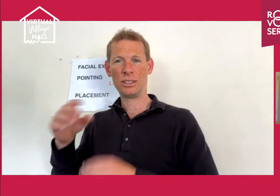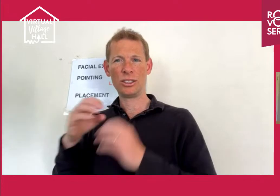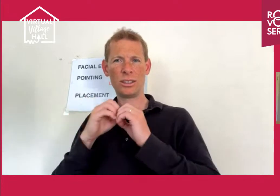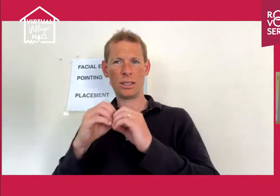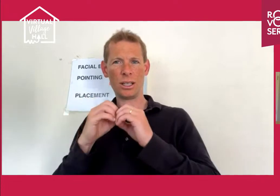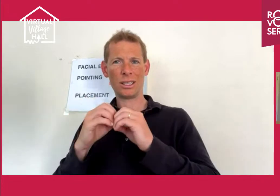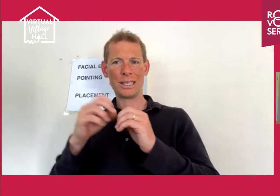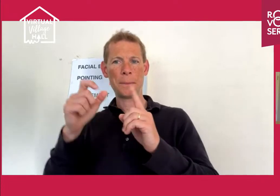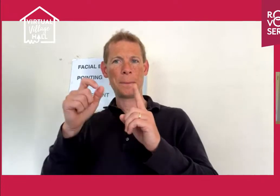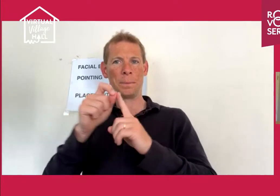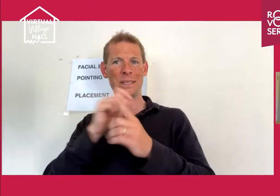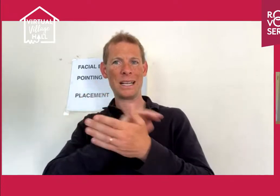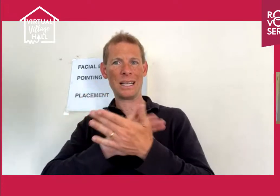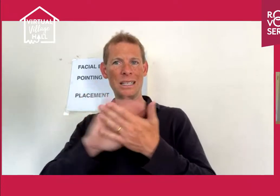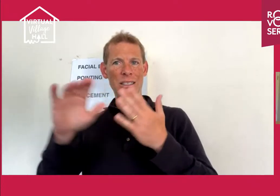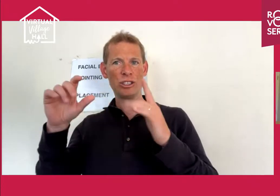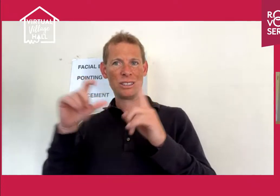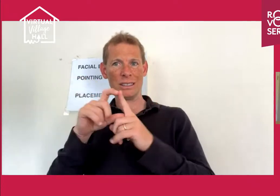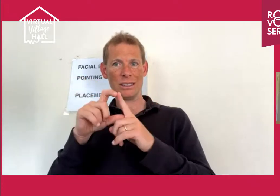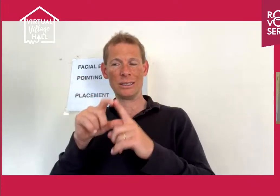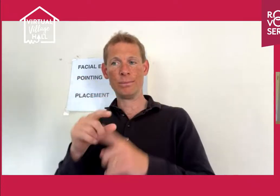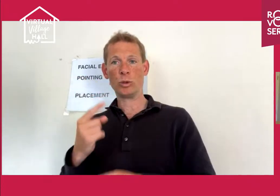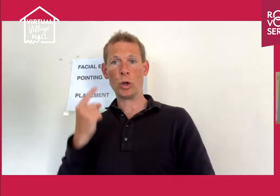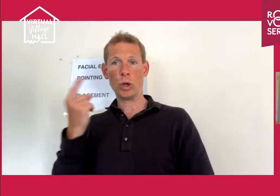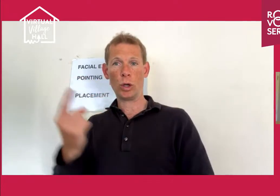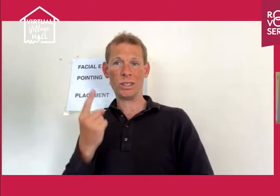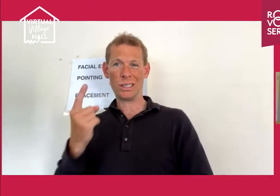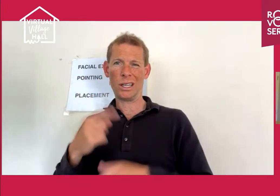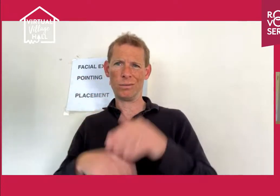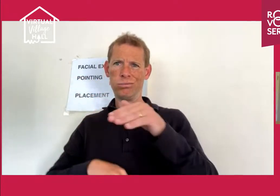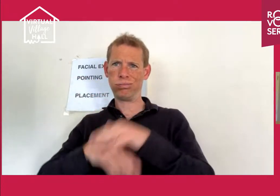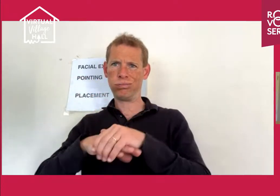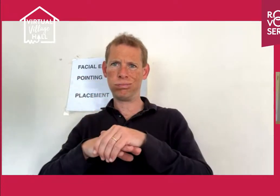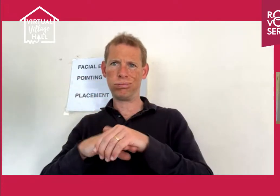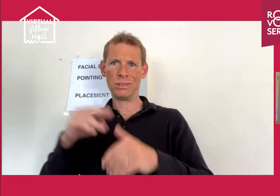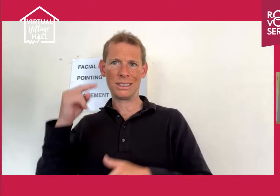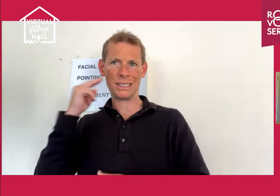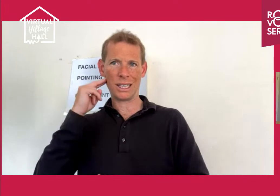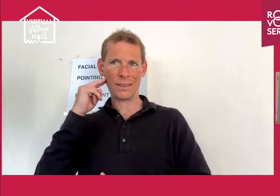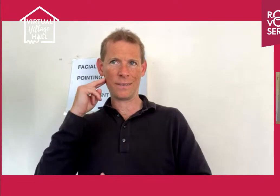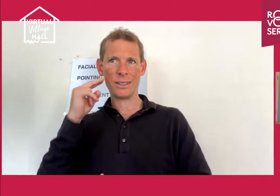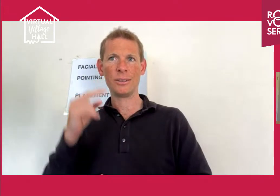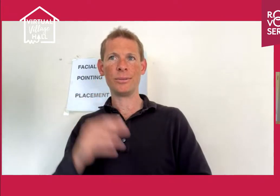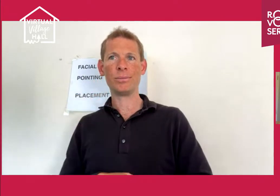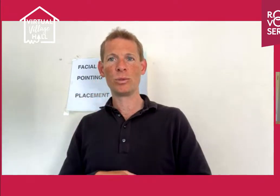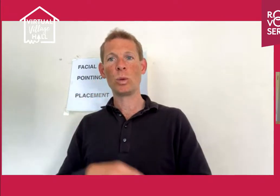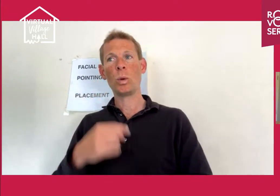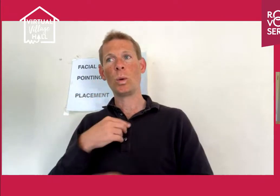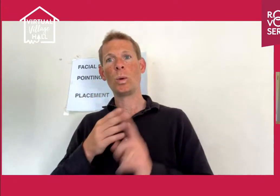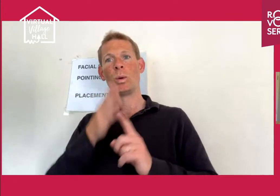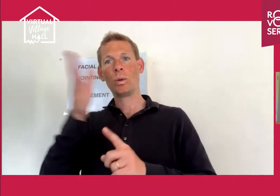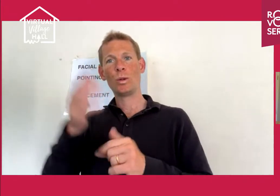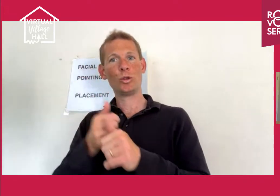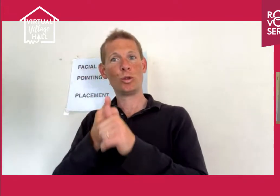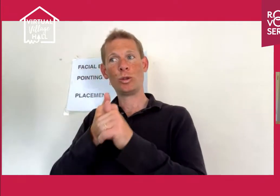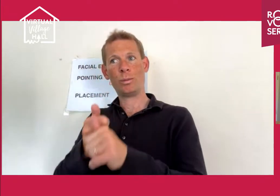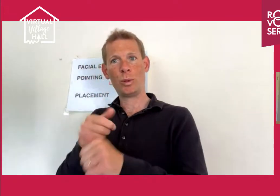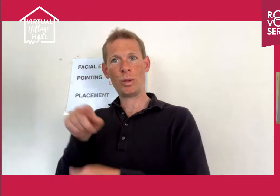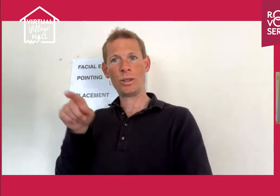My friend actually was doing a PhD. She is profoundly deaf. And so we